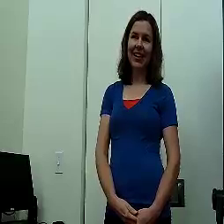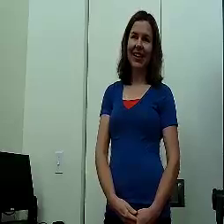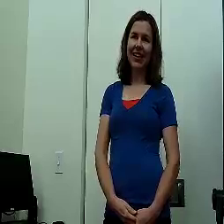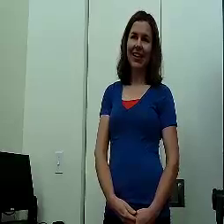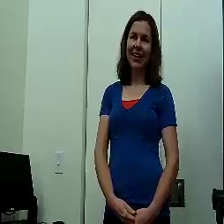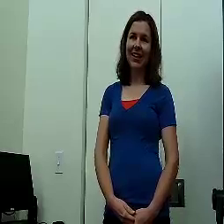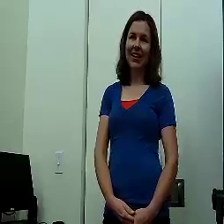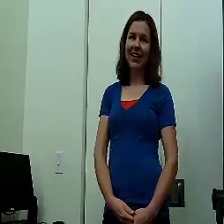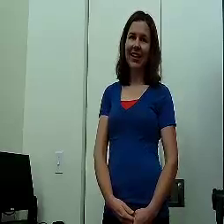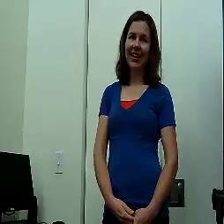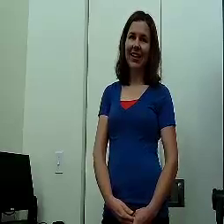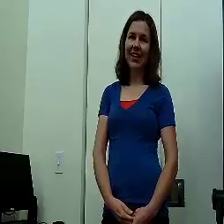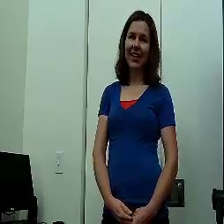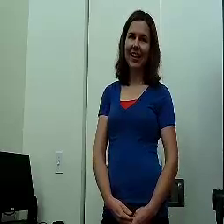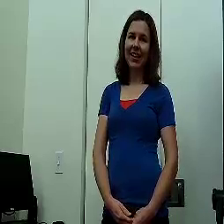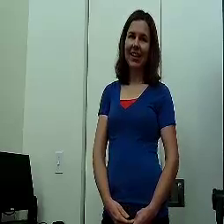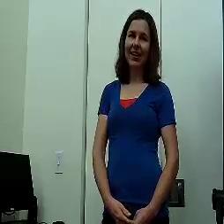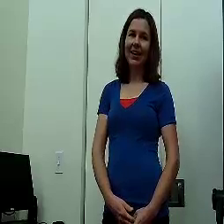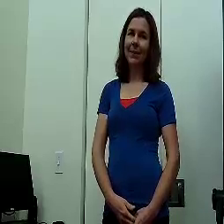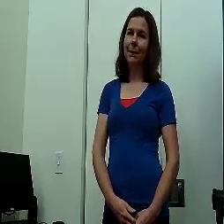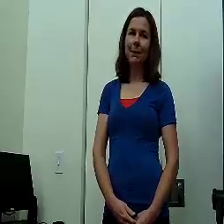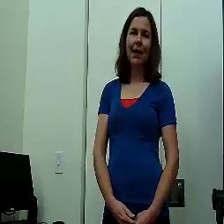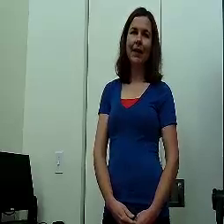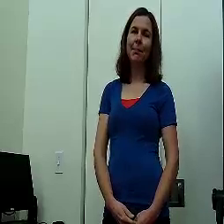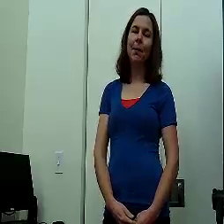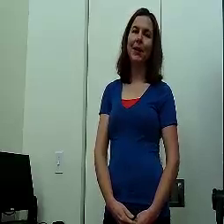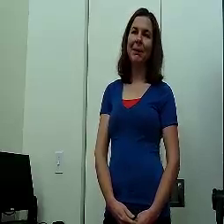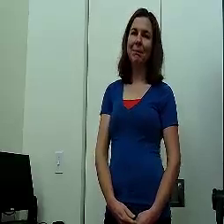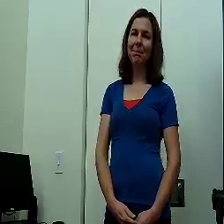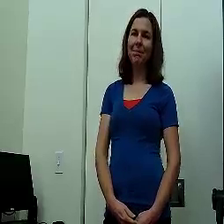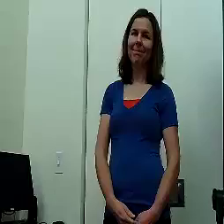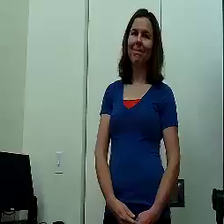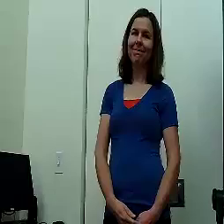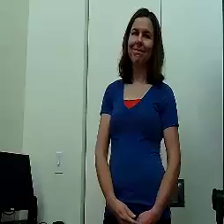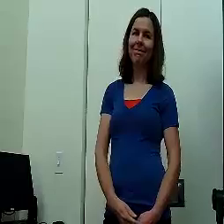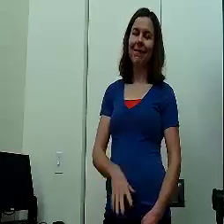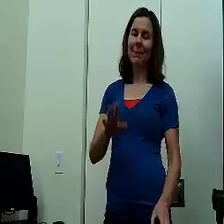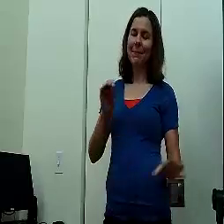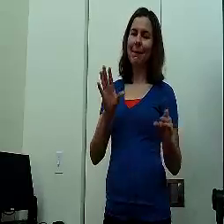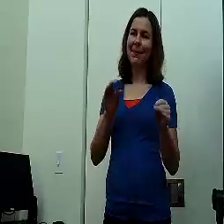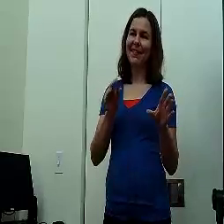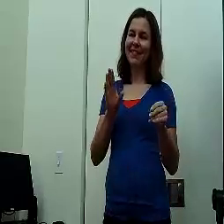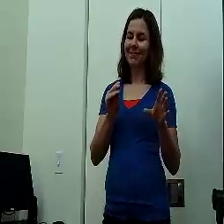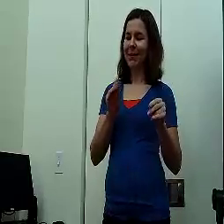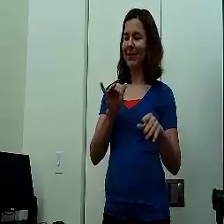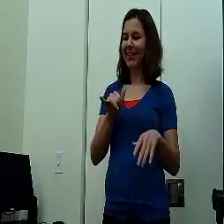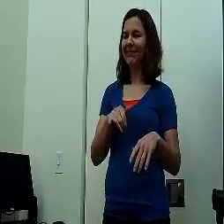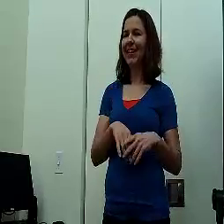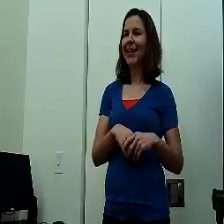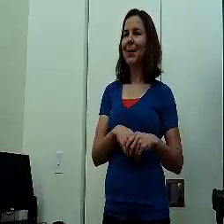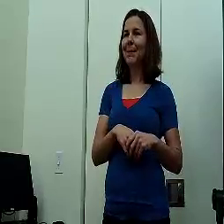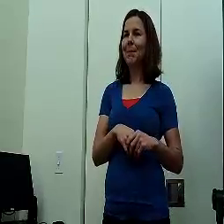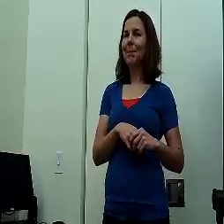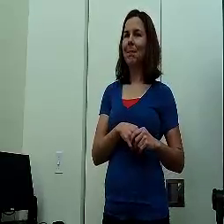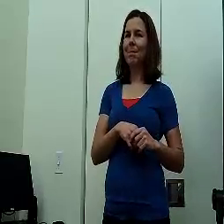I thought that you were close right there, but I'm not sure. It's bubbly. Bubble, bubbly.